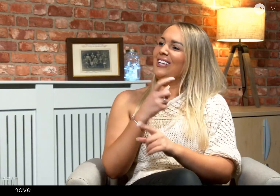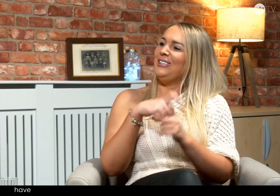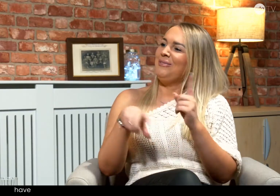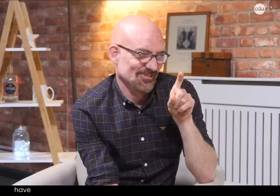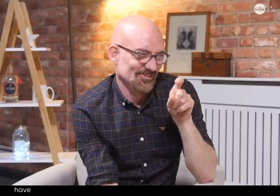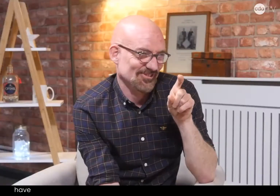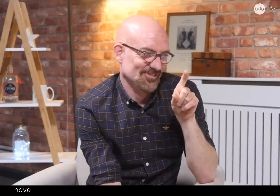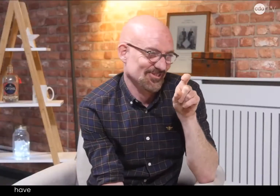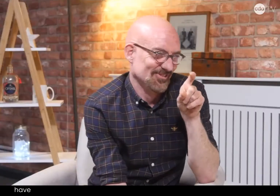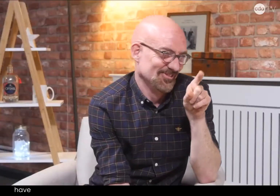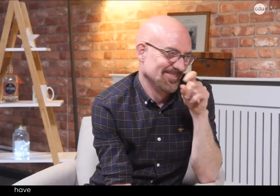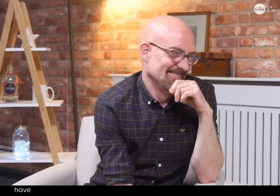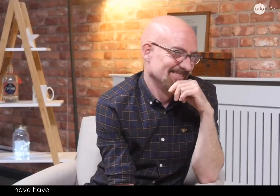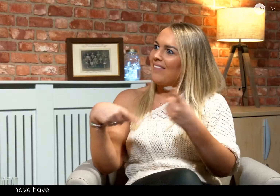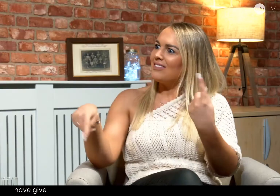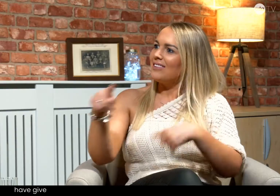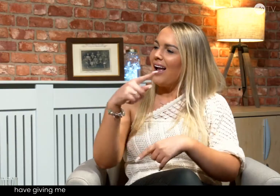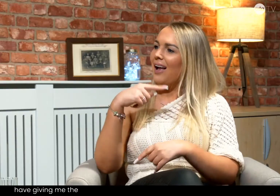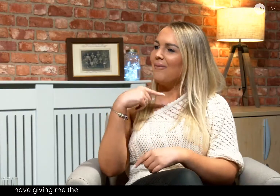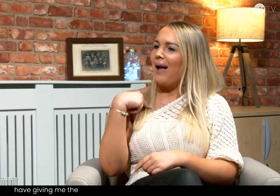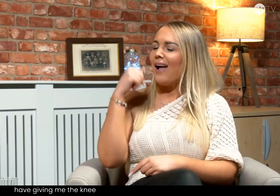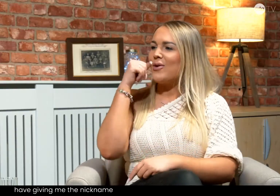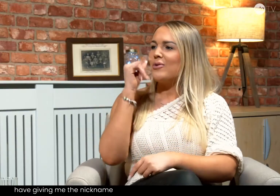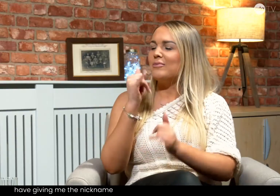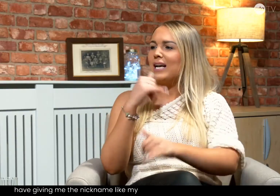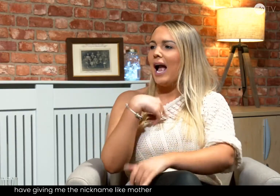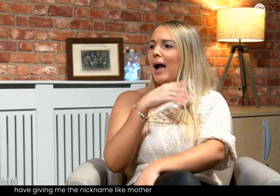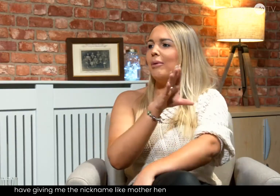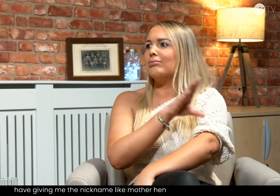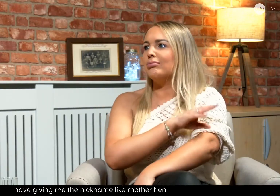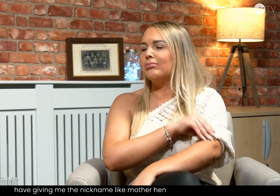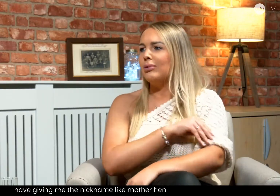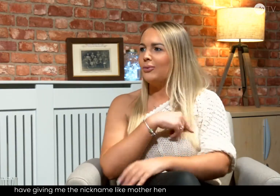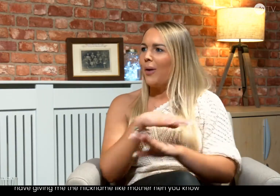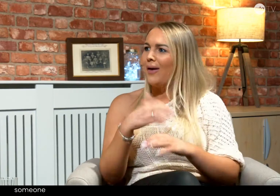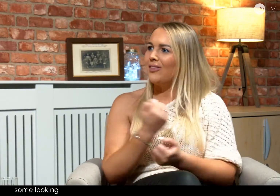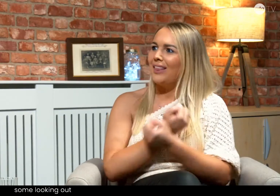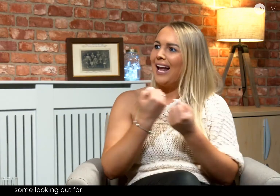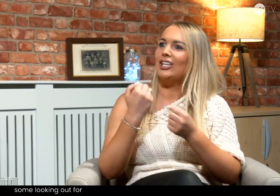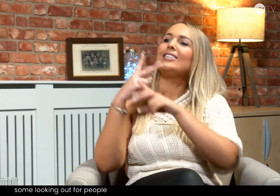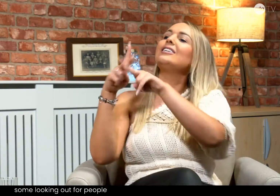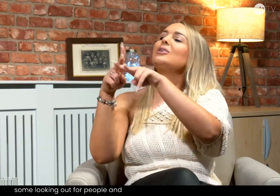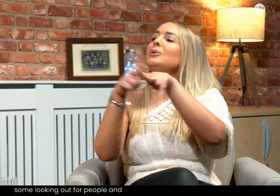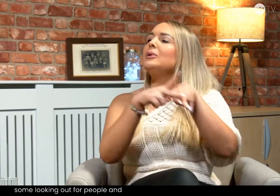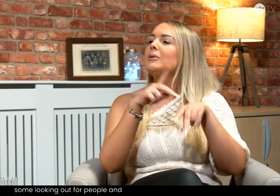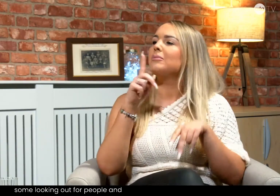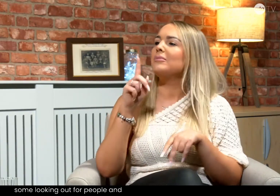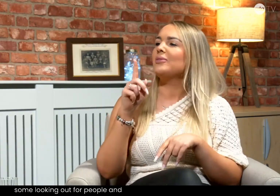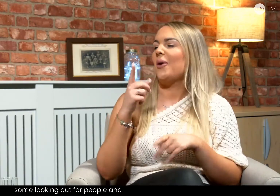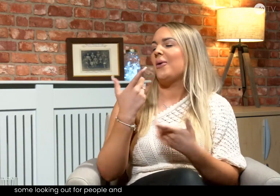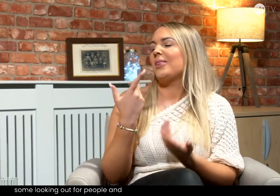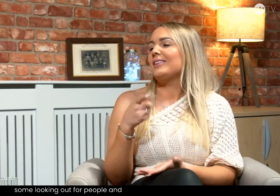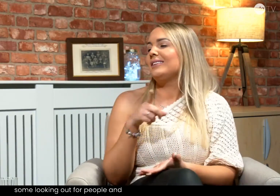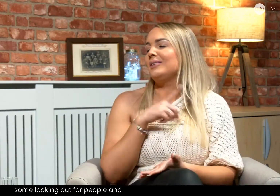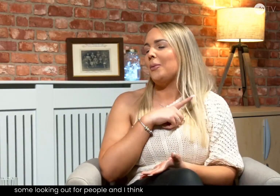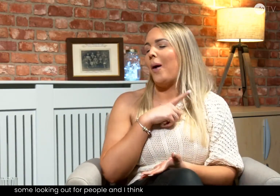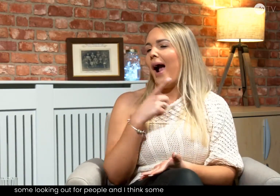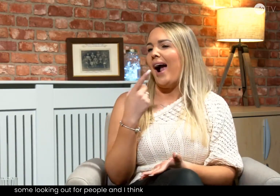given me the nickname like Mother Hen, you know, so I'm looking out for people. And I think sometimes, you know, I feel like I'm a little bit exhausted,